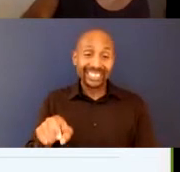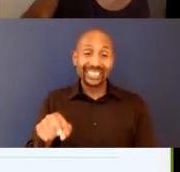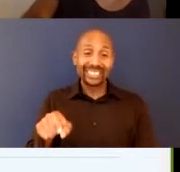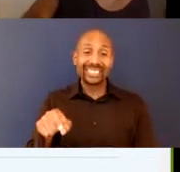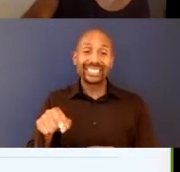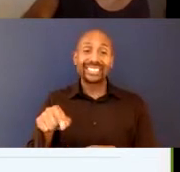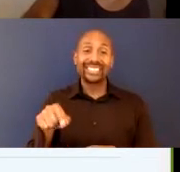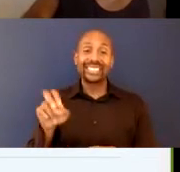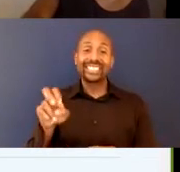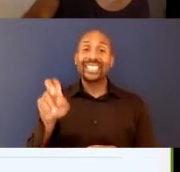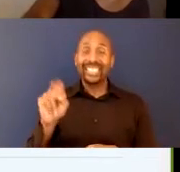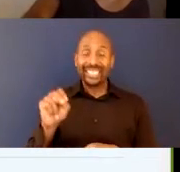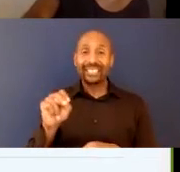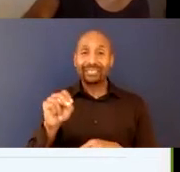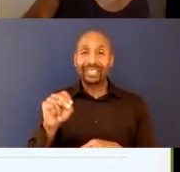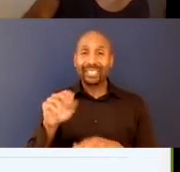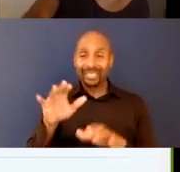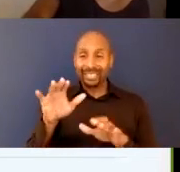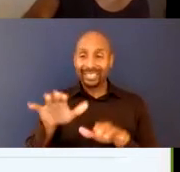even the sea.